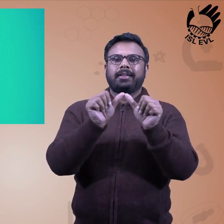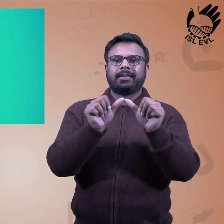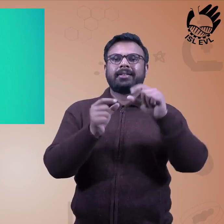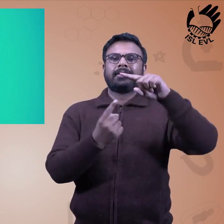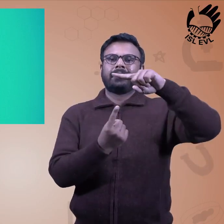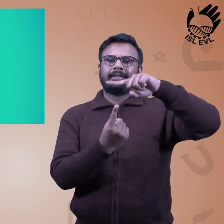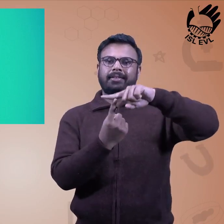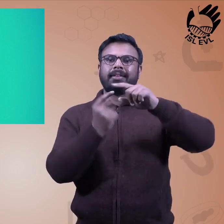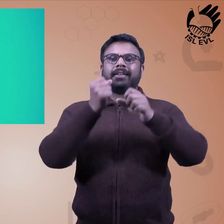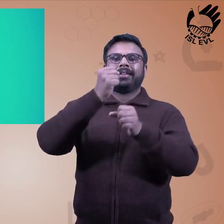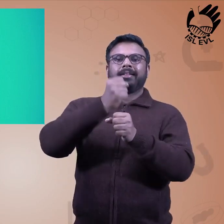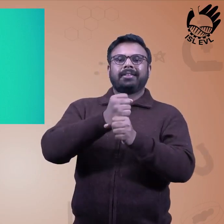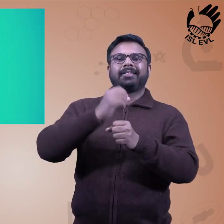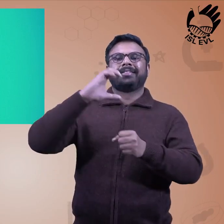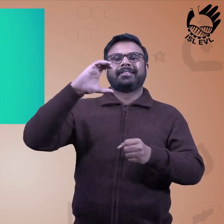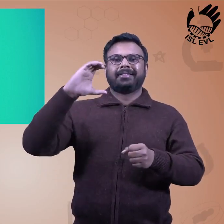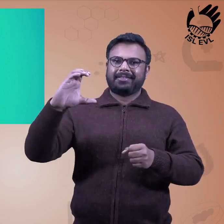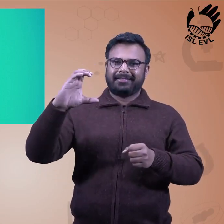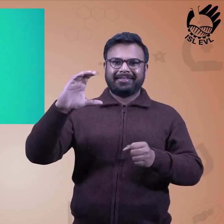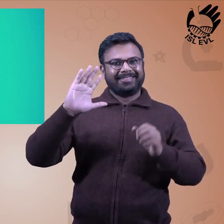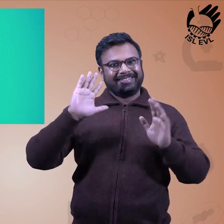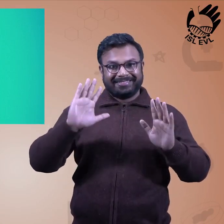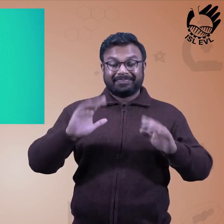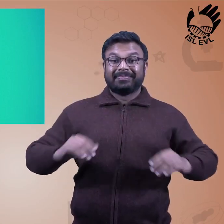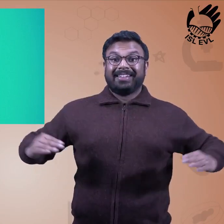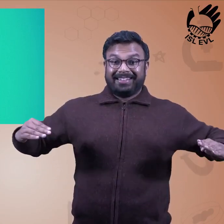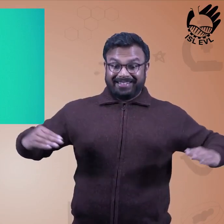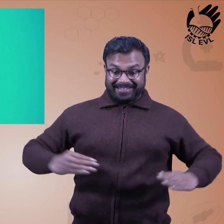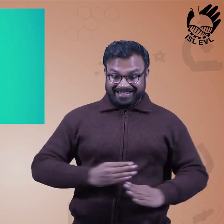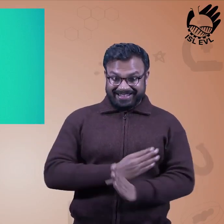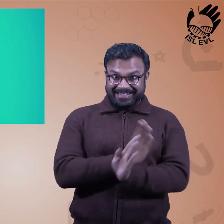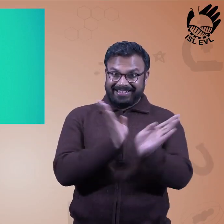They can be called ATGC respectively.